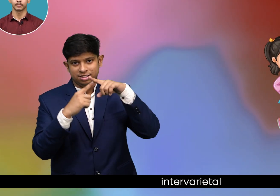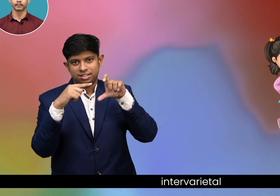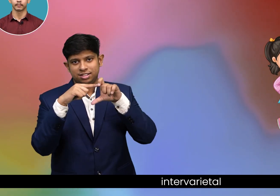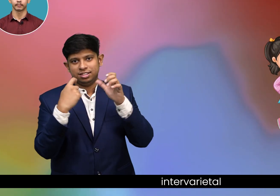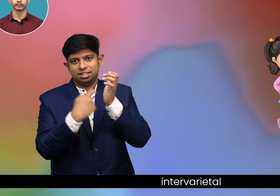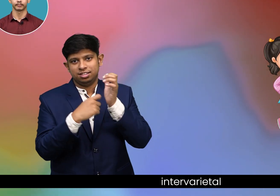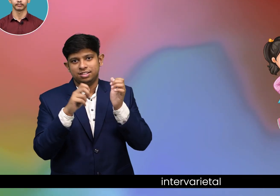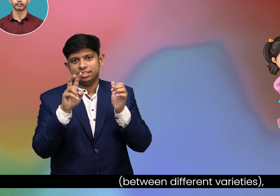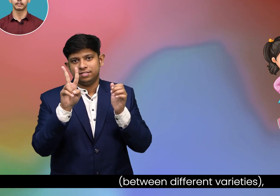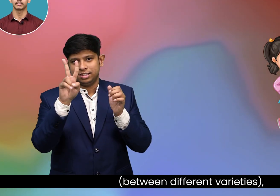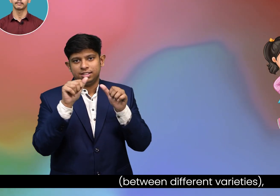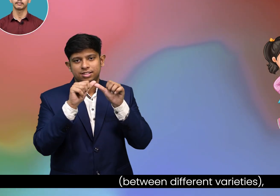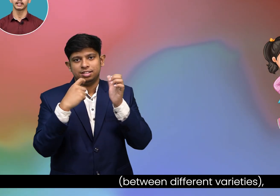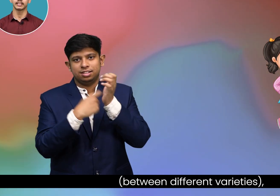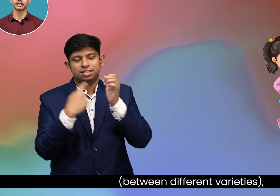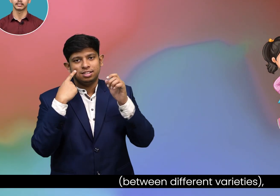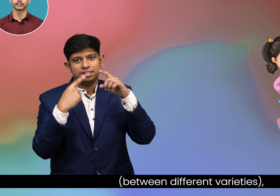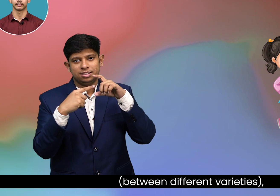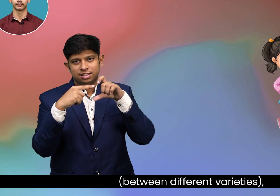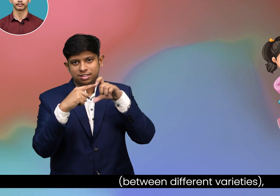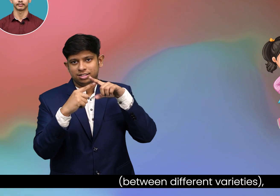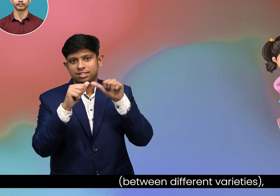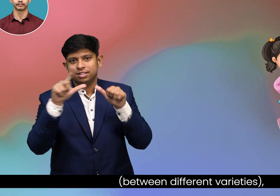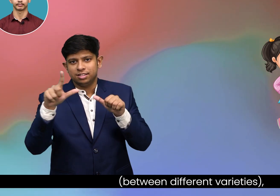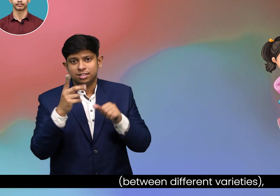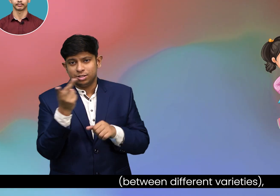Intervarietal between different varieties.